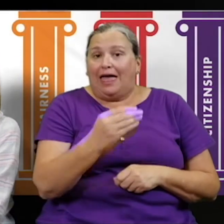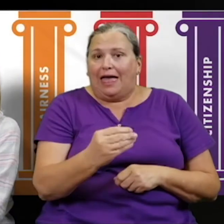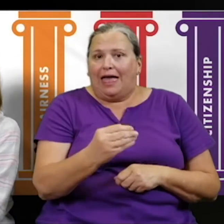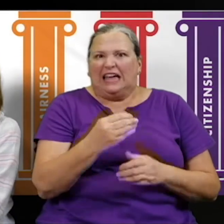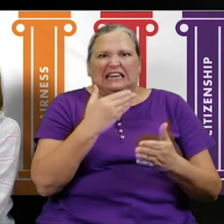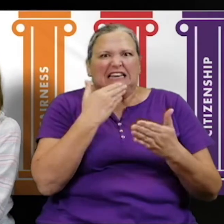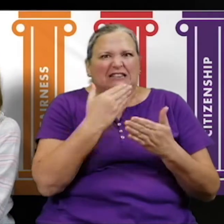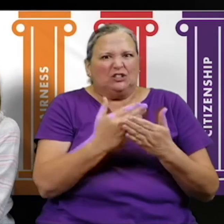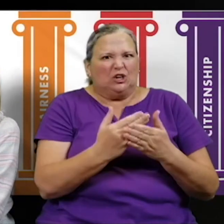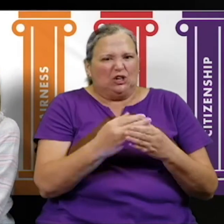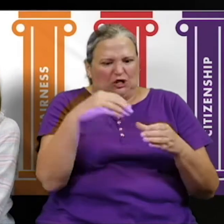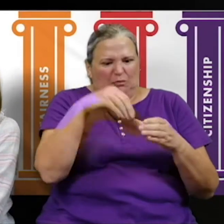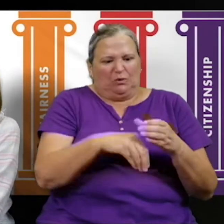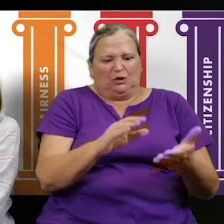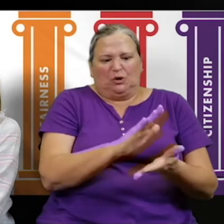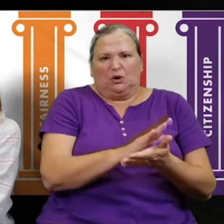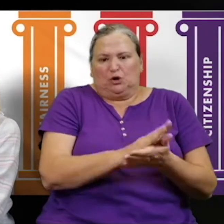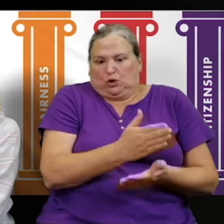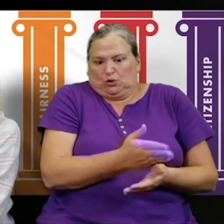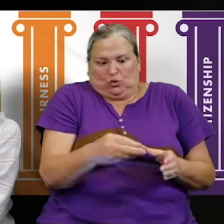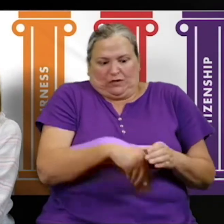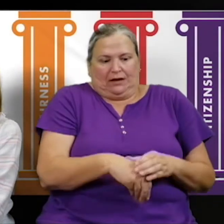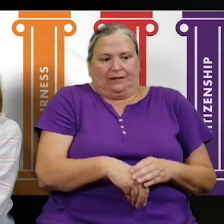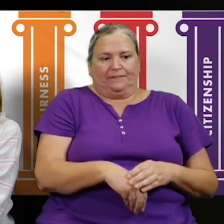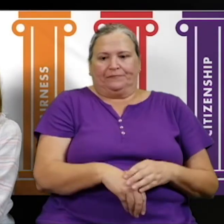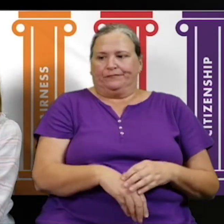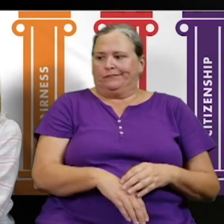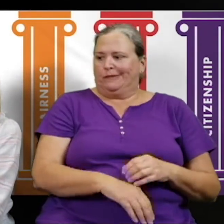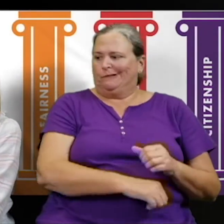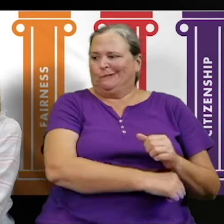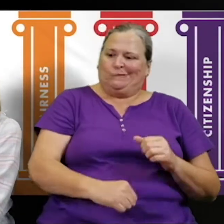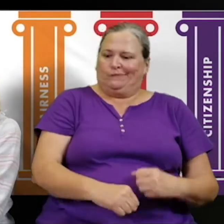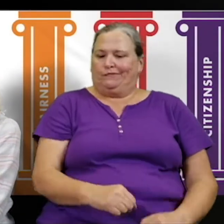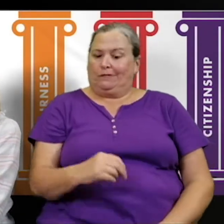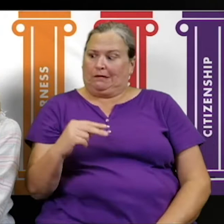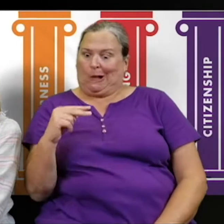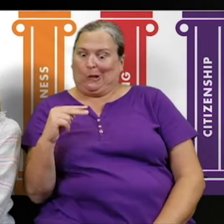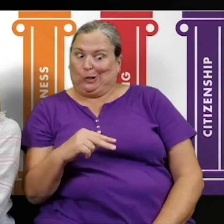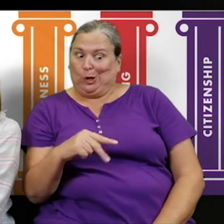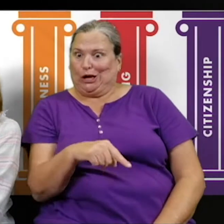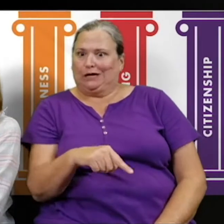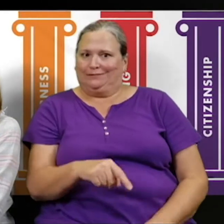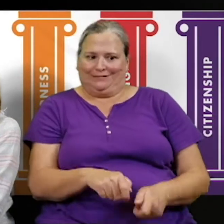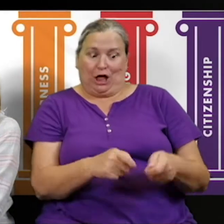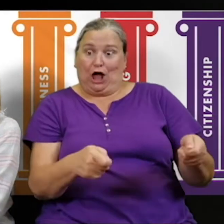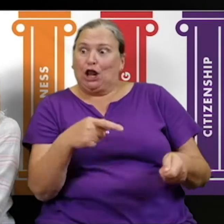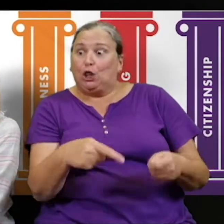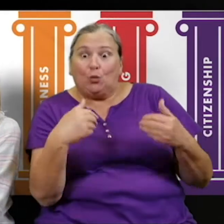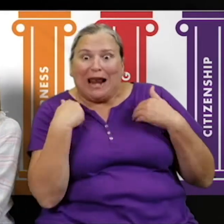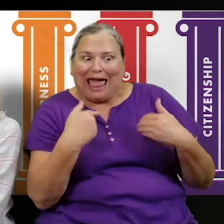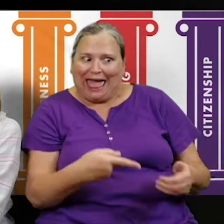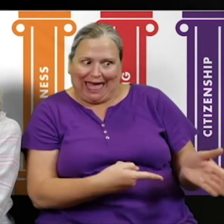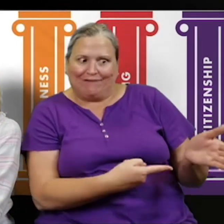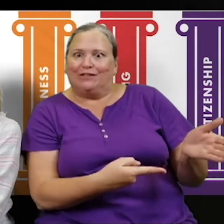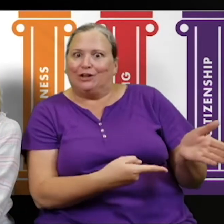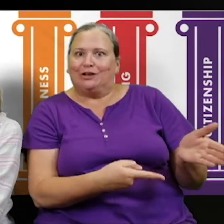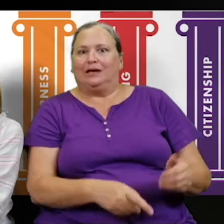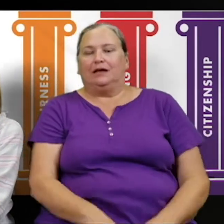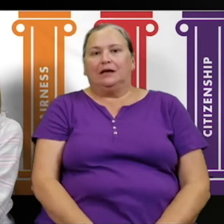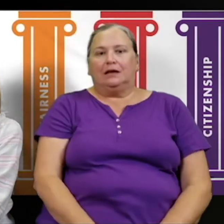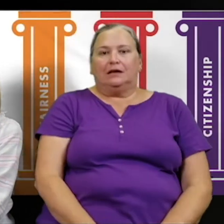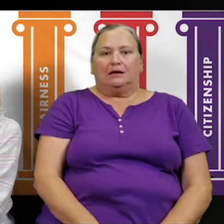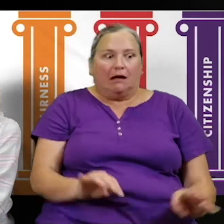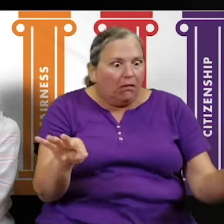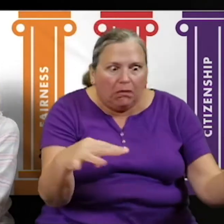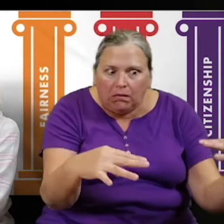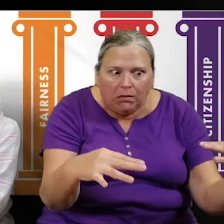storing school supplies. "Look," Lily whispered fiercely. "Look, everyone, look what I've got." Everyone